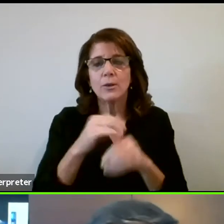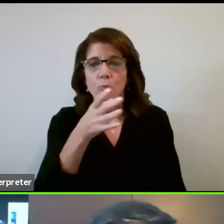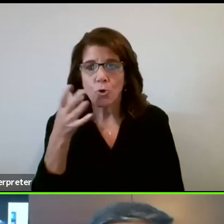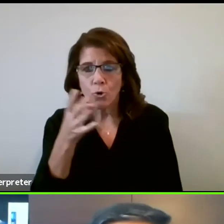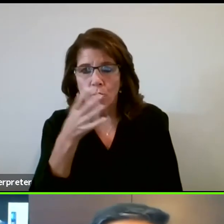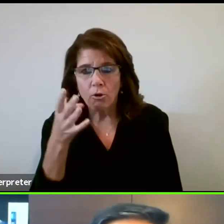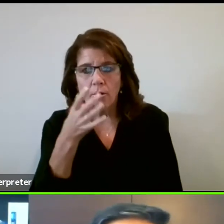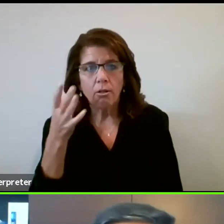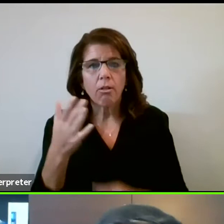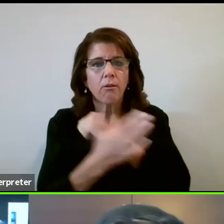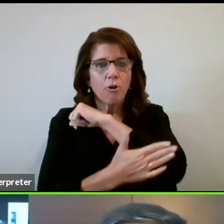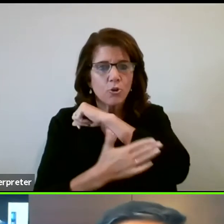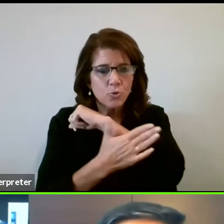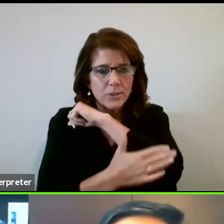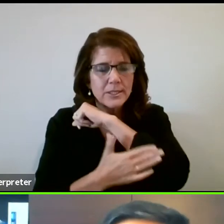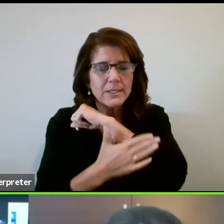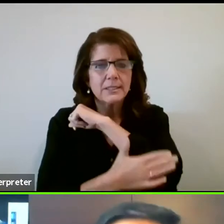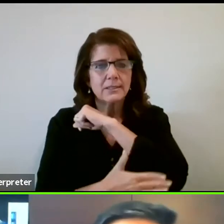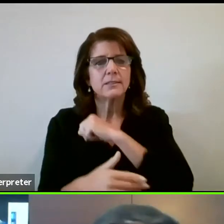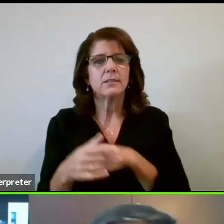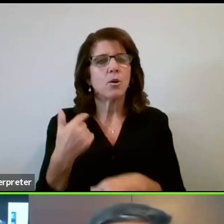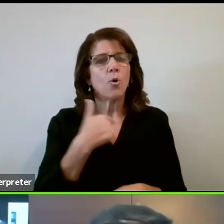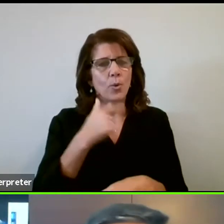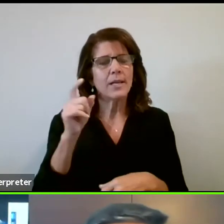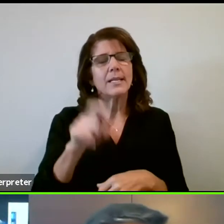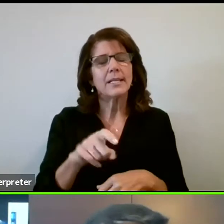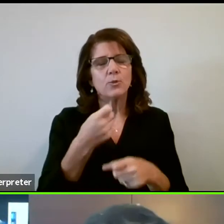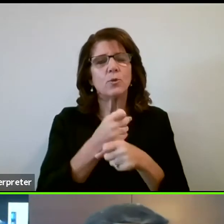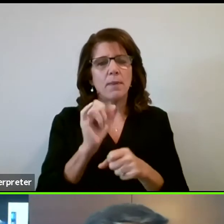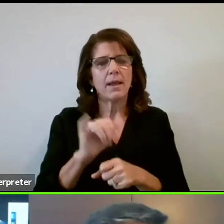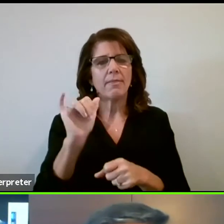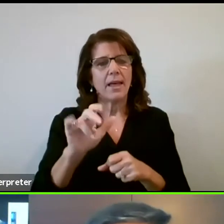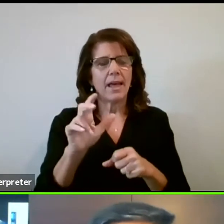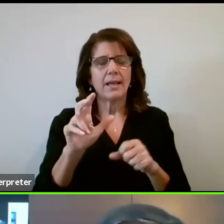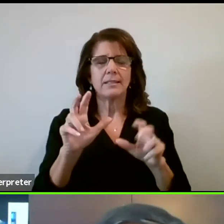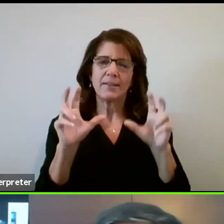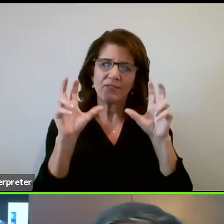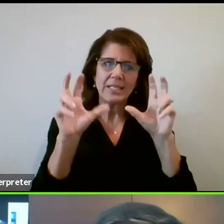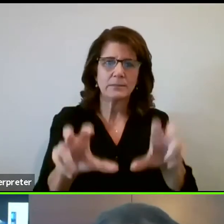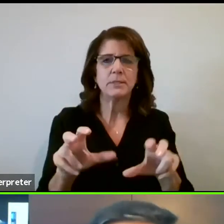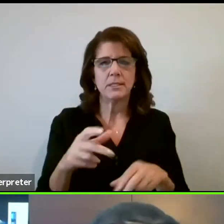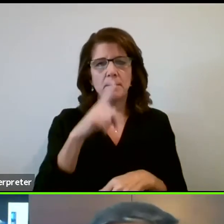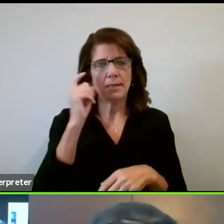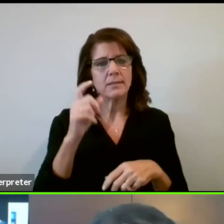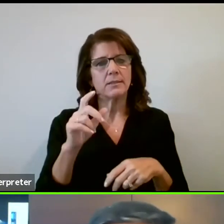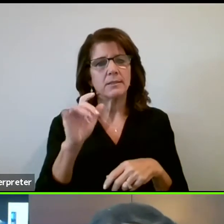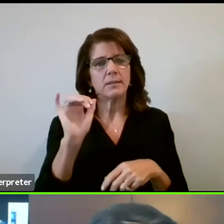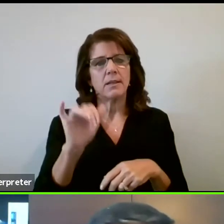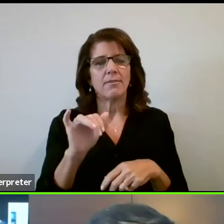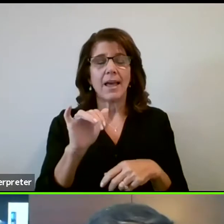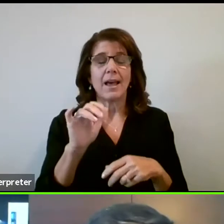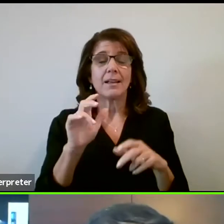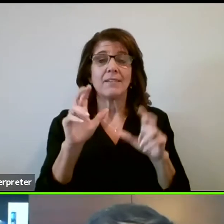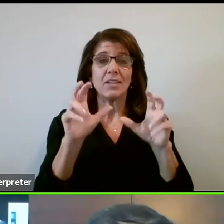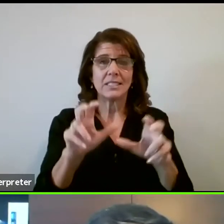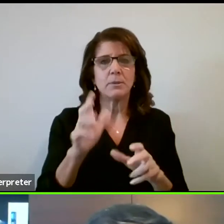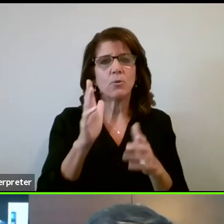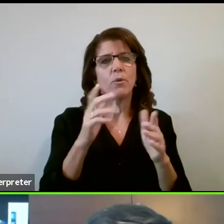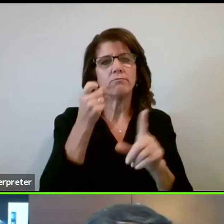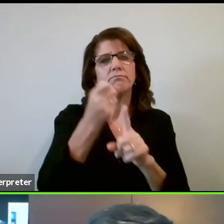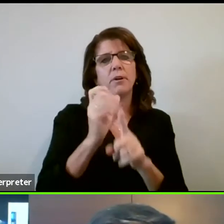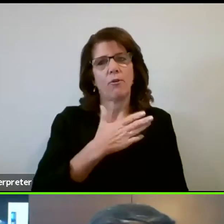frontier areas, right? We need to make that investment because it's an investment in our future.